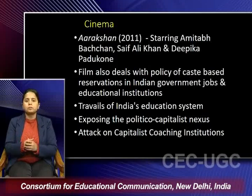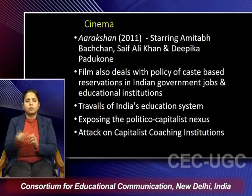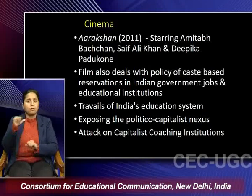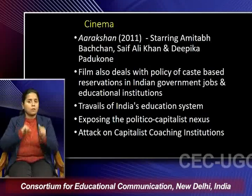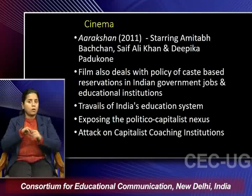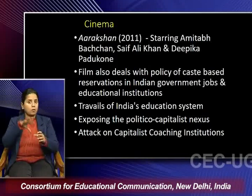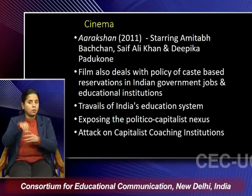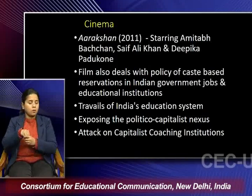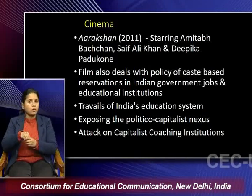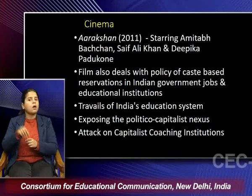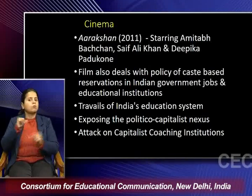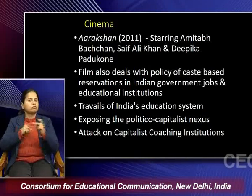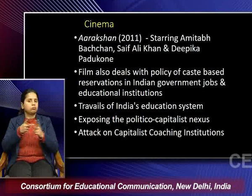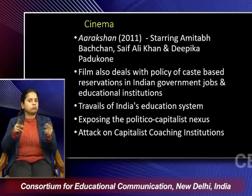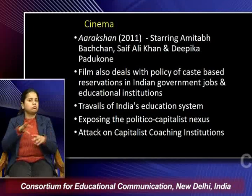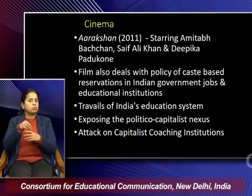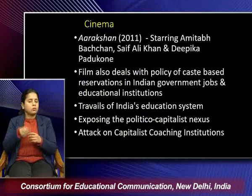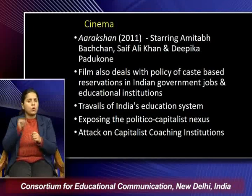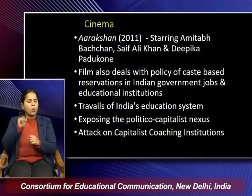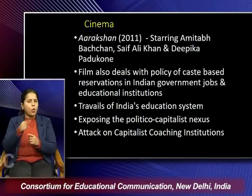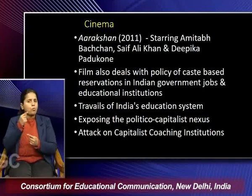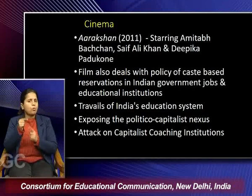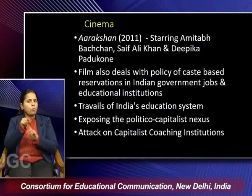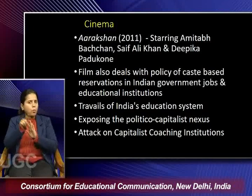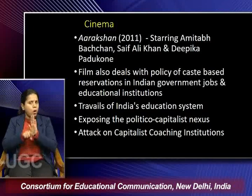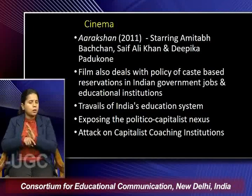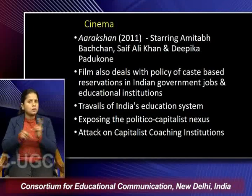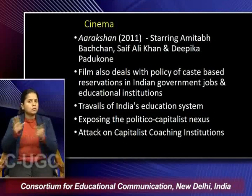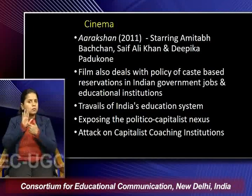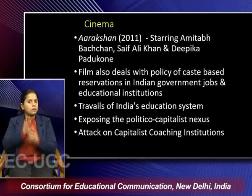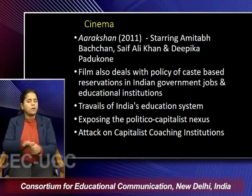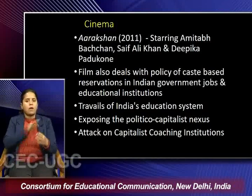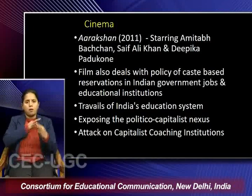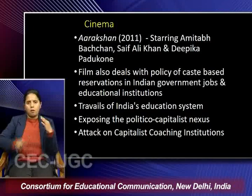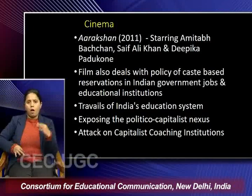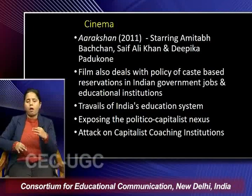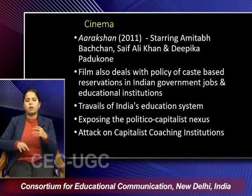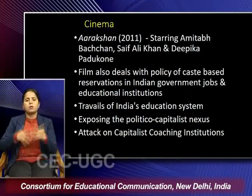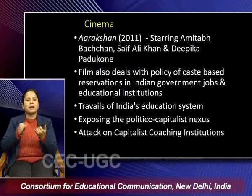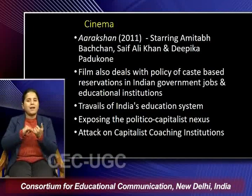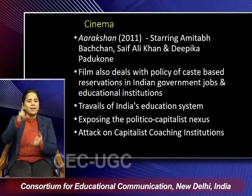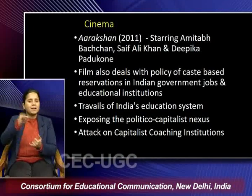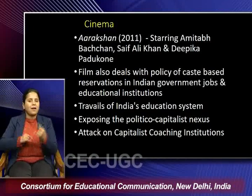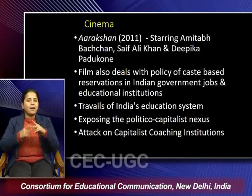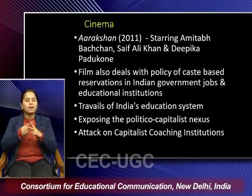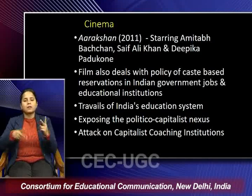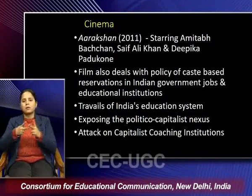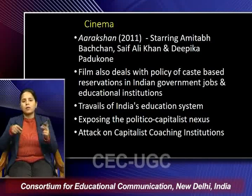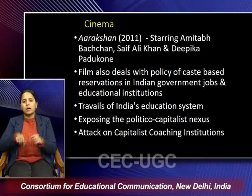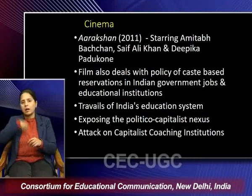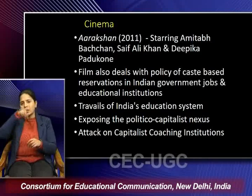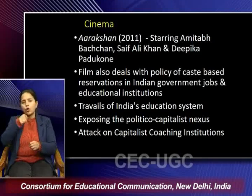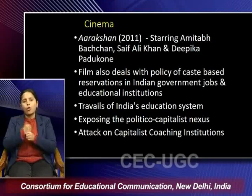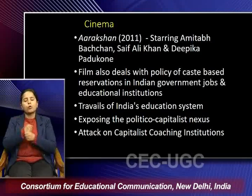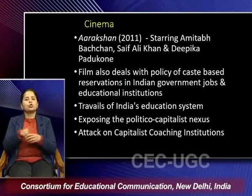played the central characters, and the film deals with the policy of the caste-based reservations in Indian government jobs and